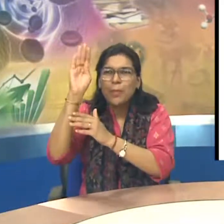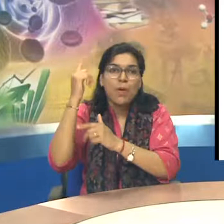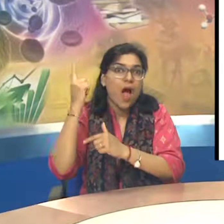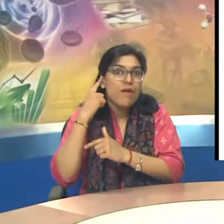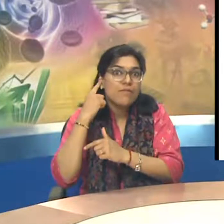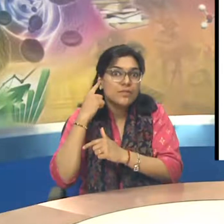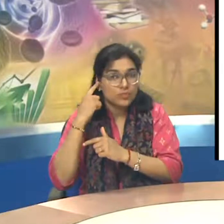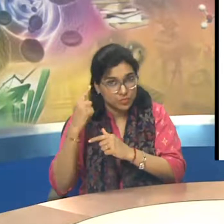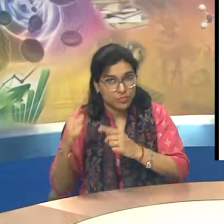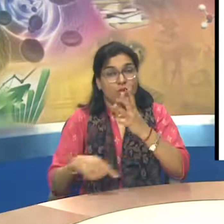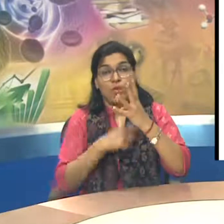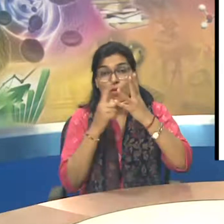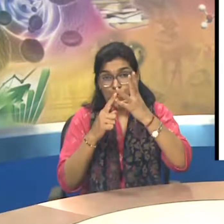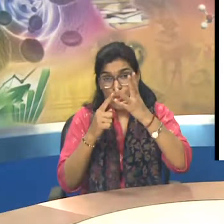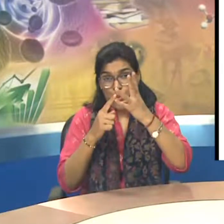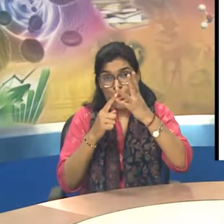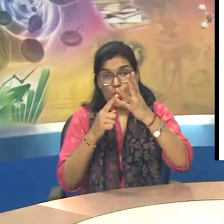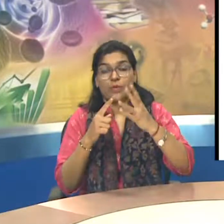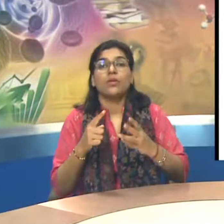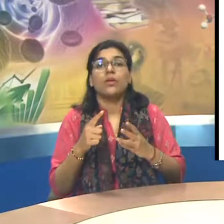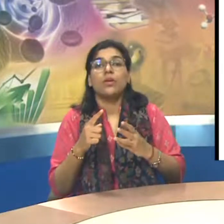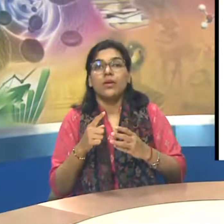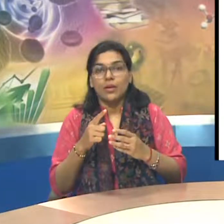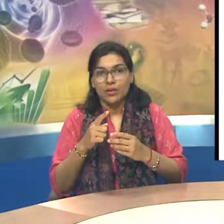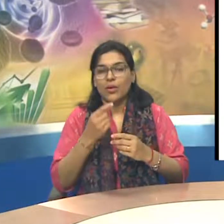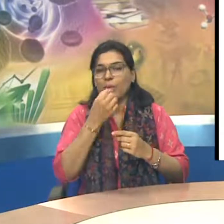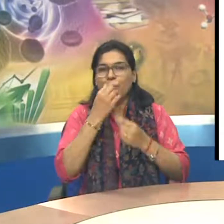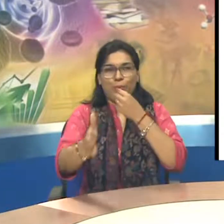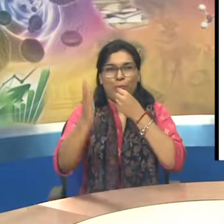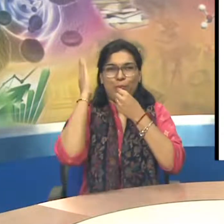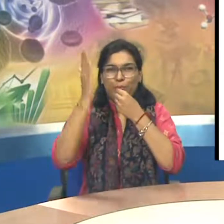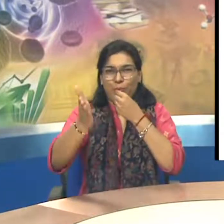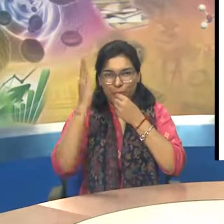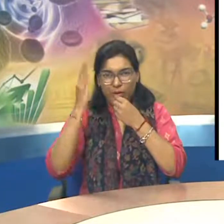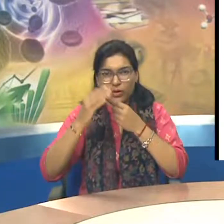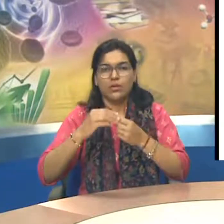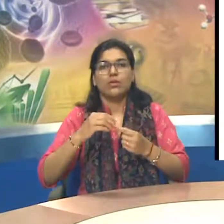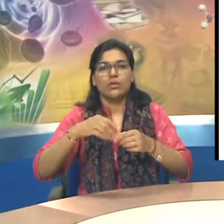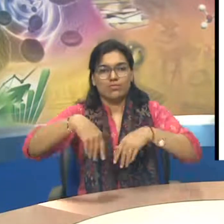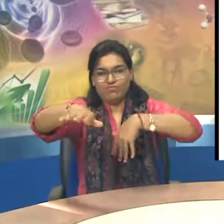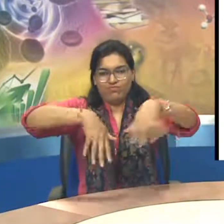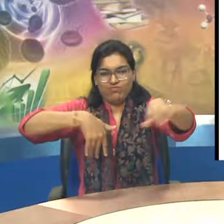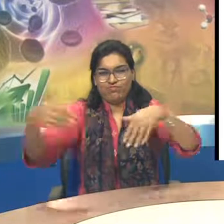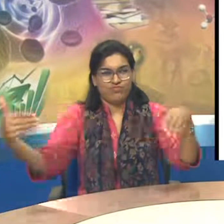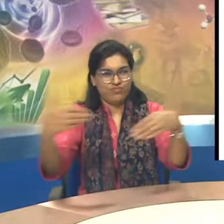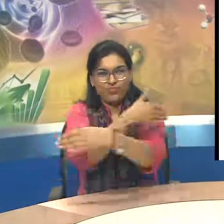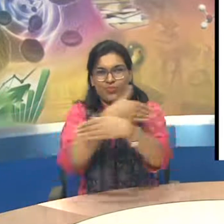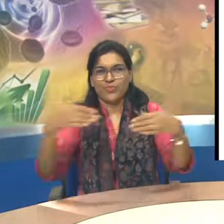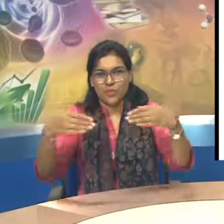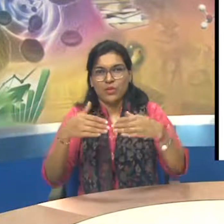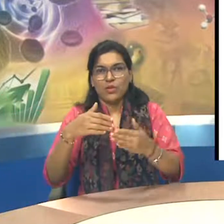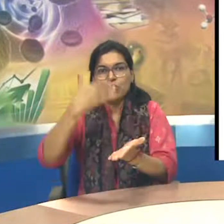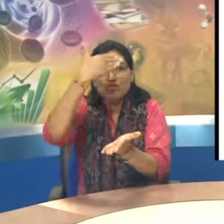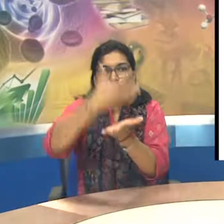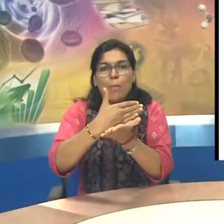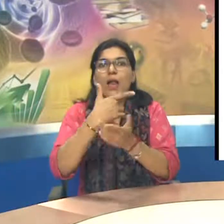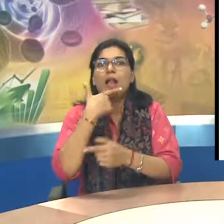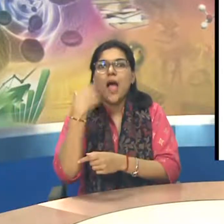A traffic policeman showing stop signal.